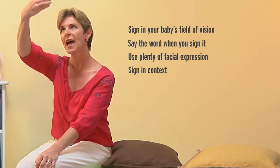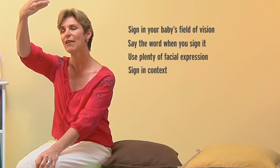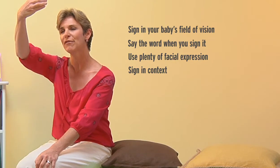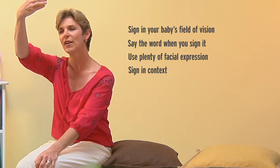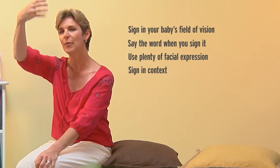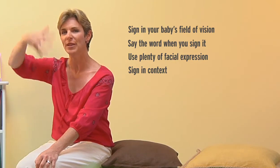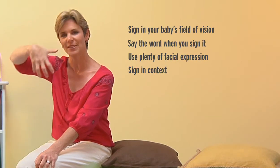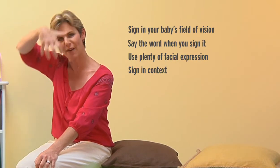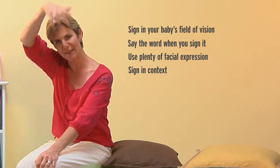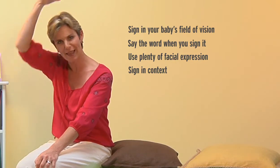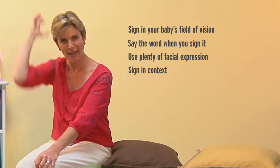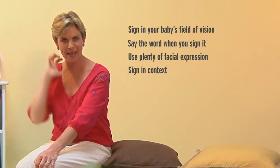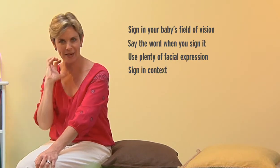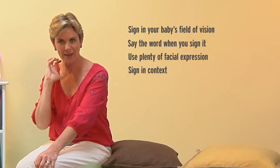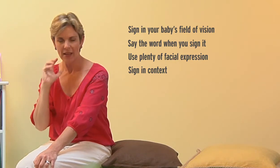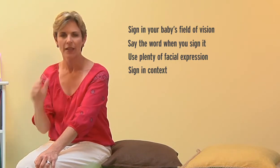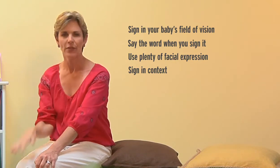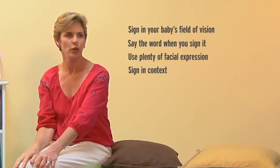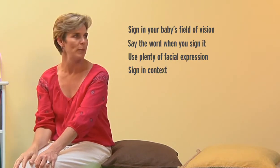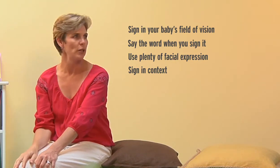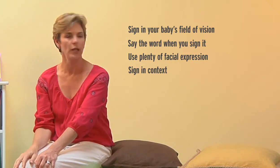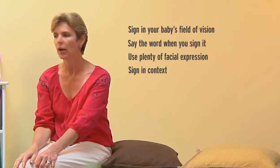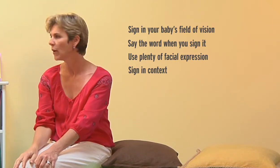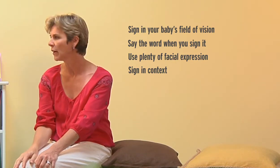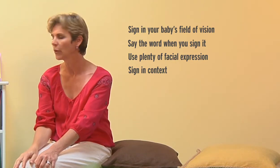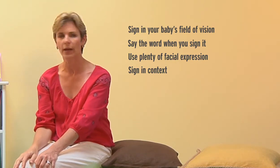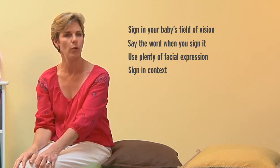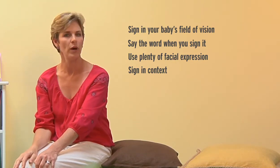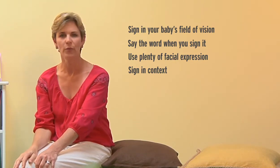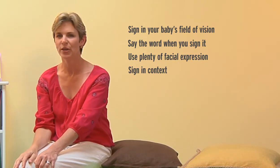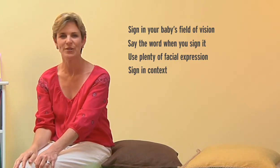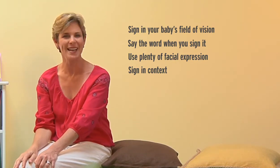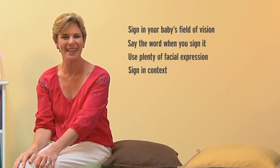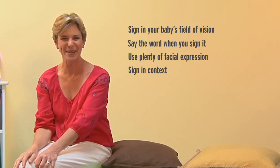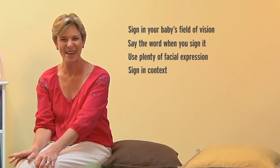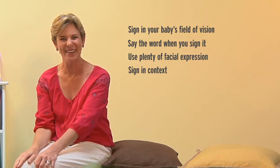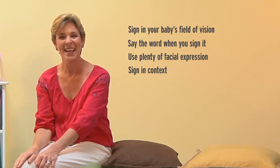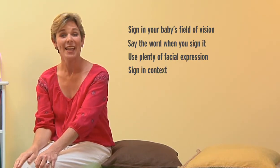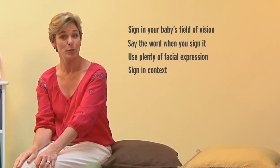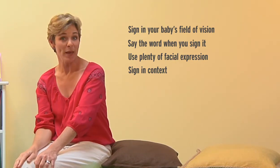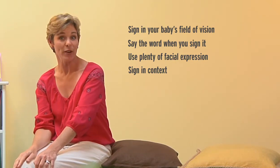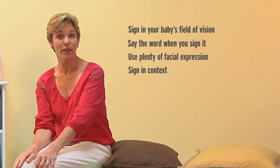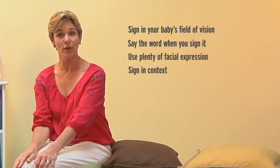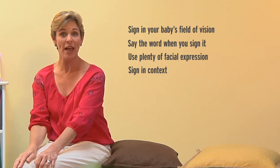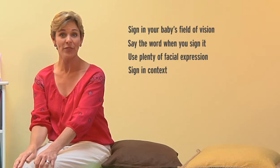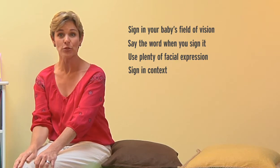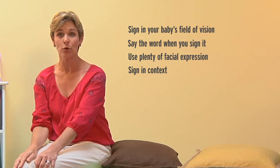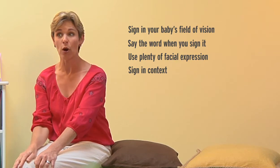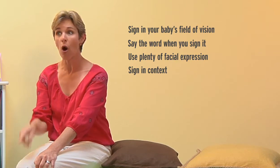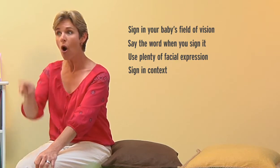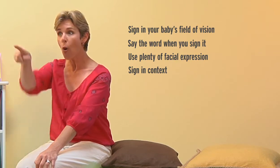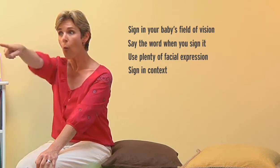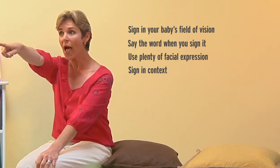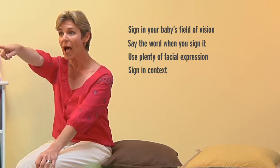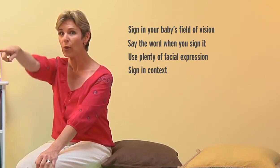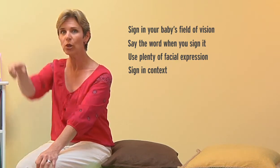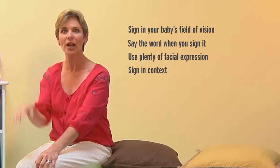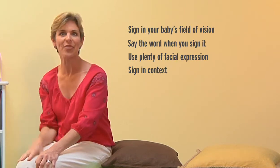giraffe and we saw a lion. They're going to be looking around going, what are you signing about? It's better if you're at the zoo going, oh, wow, look at